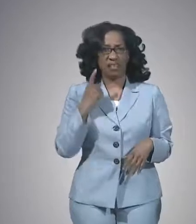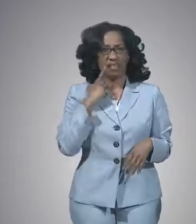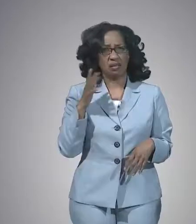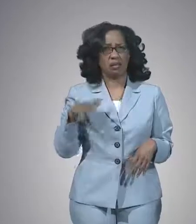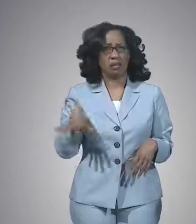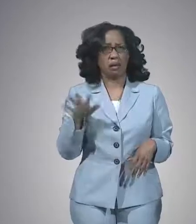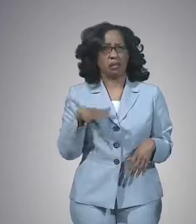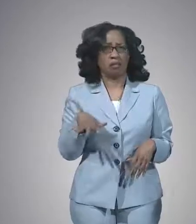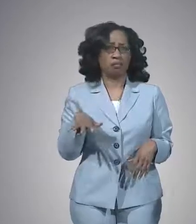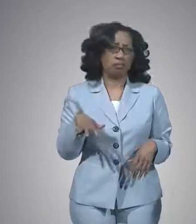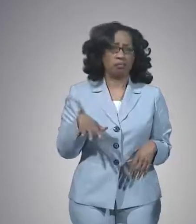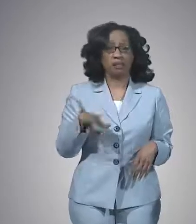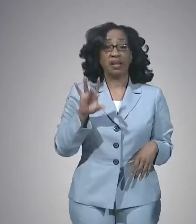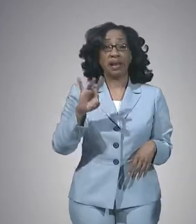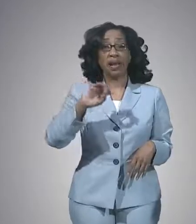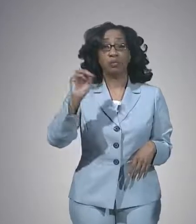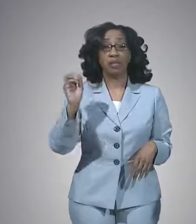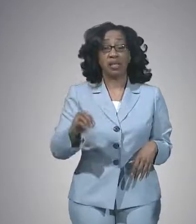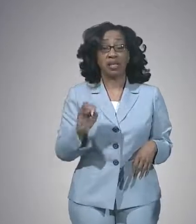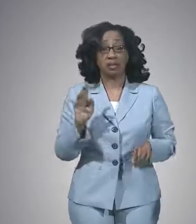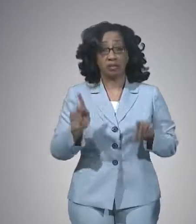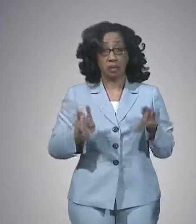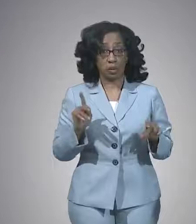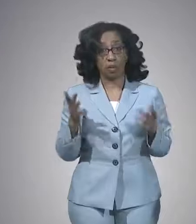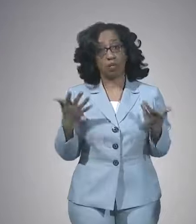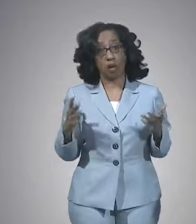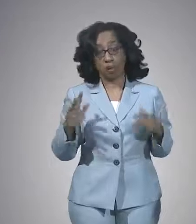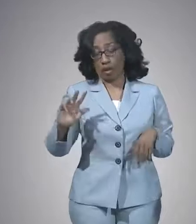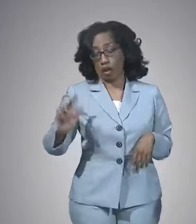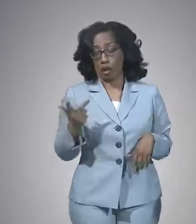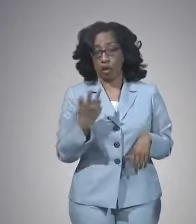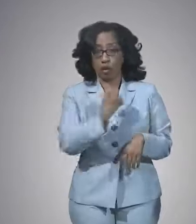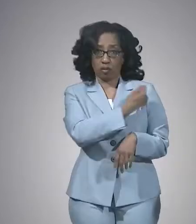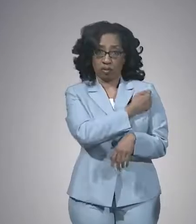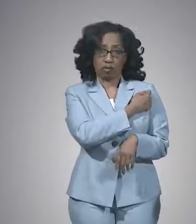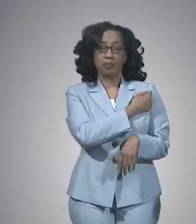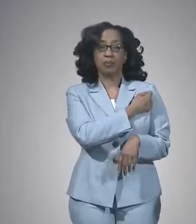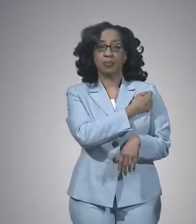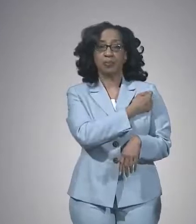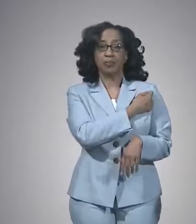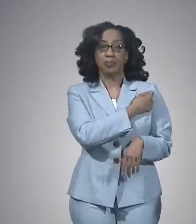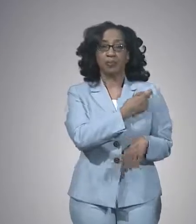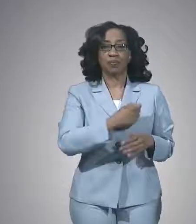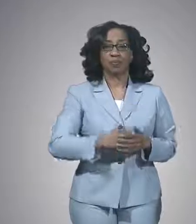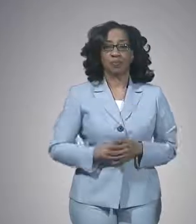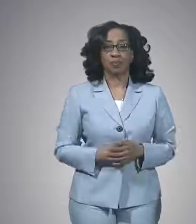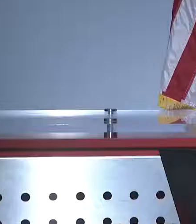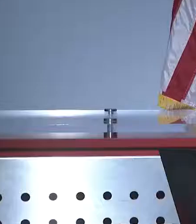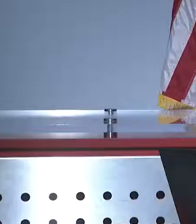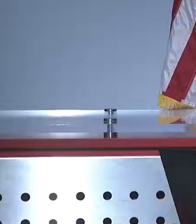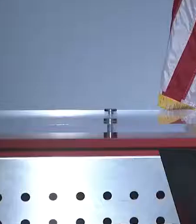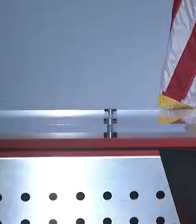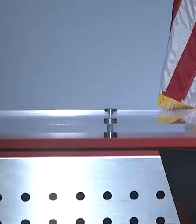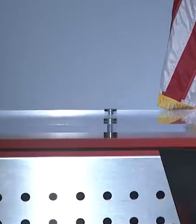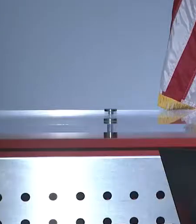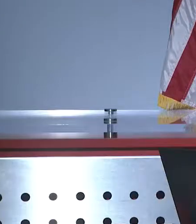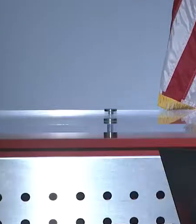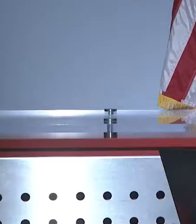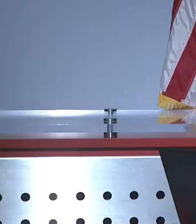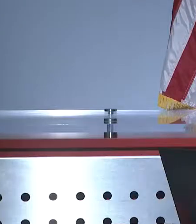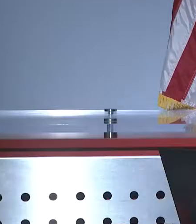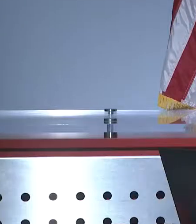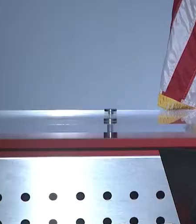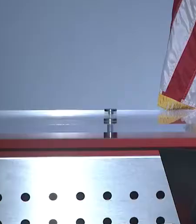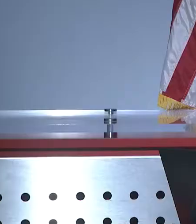at right about 8% of our Shelby County population has received a 3rd additional or booster dose. Sam